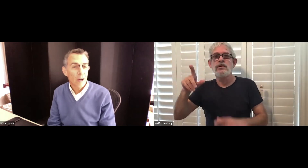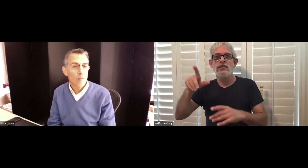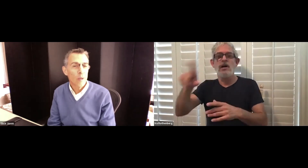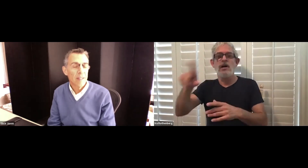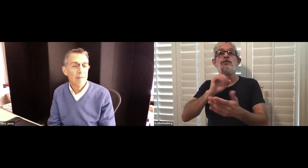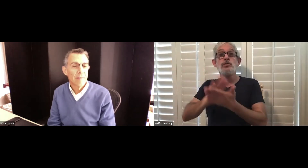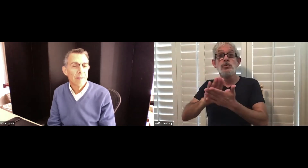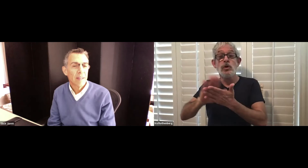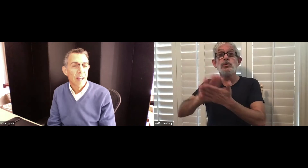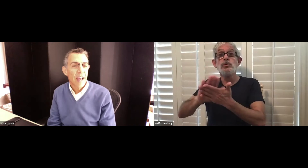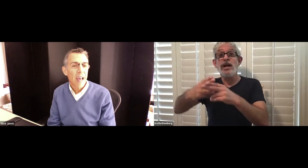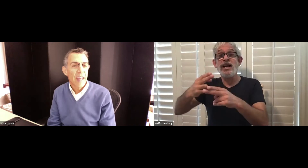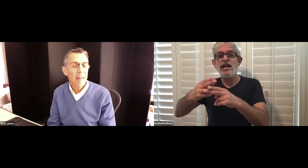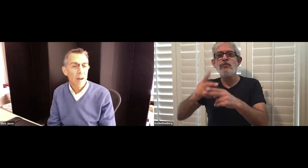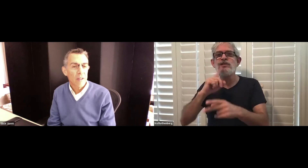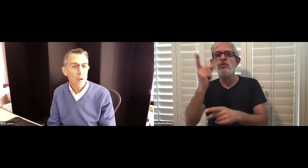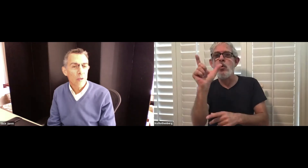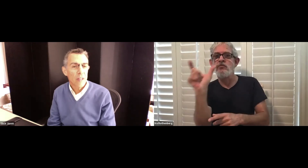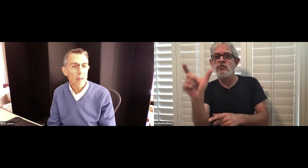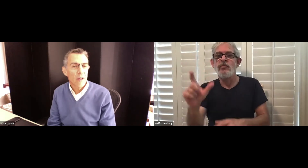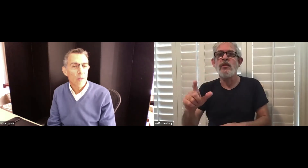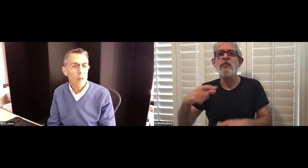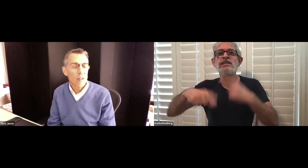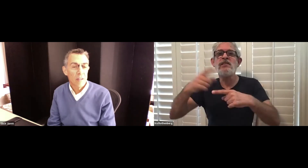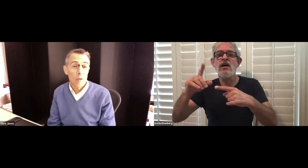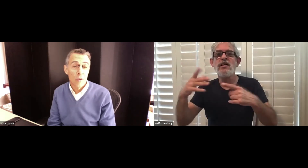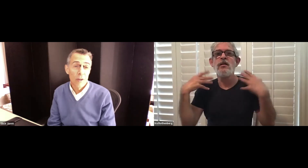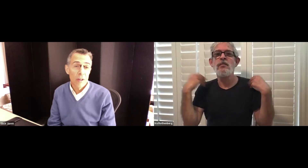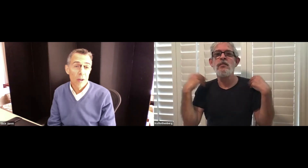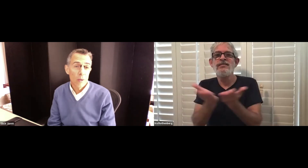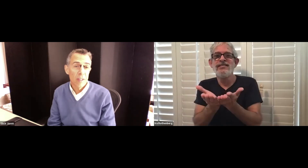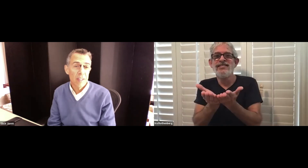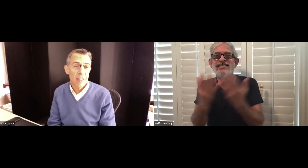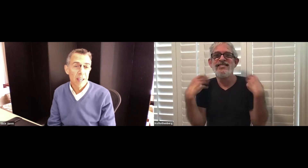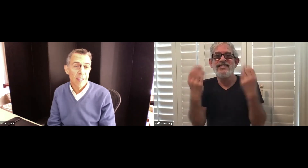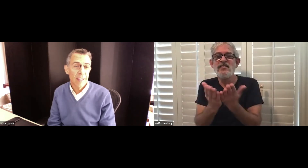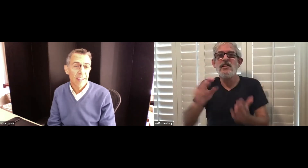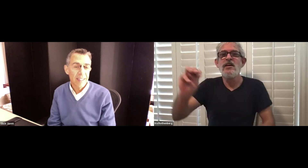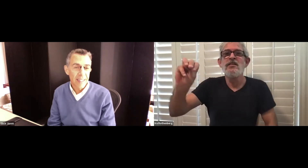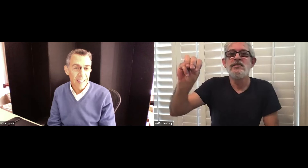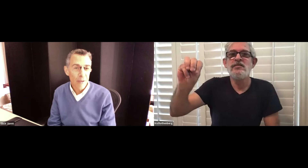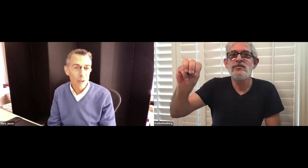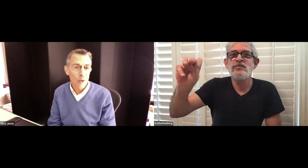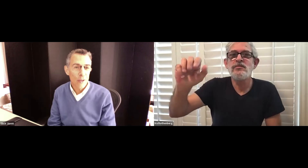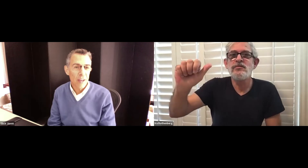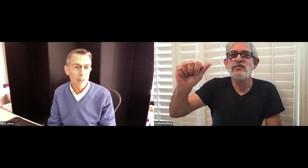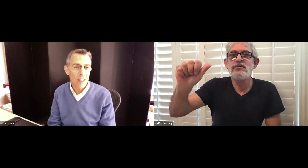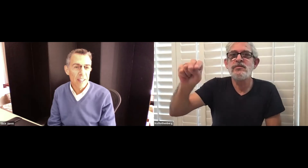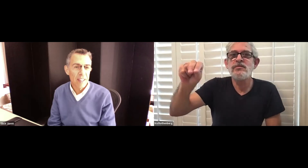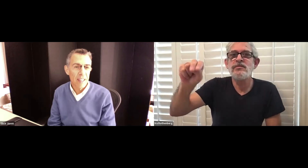Sweden. And there at the School for the Deaf, it's a very long word. This is a sign. This is the sign for the School for the Deaf. It is the